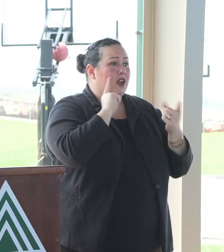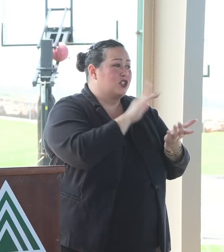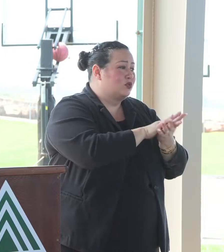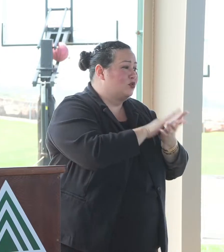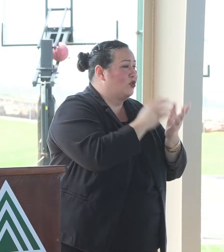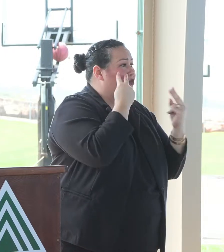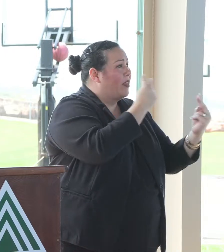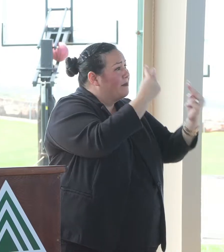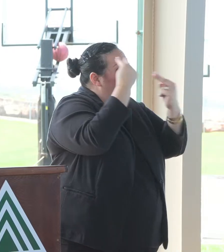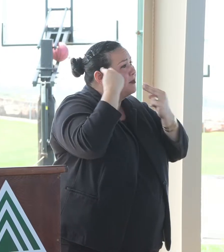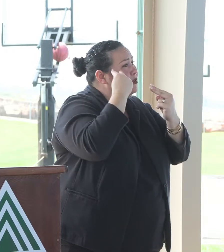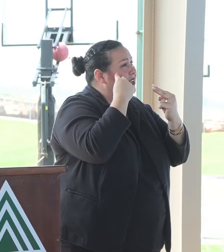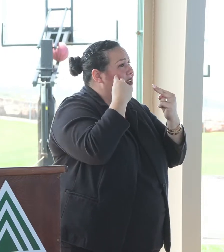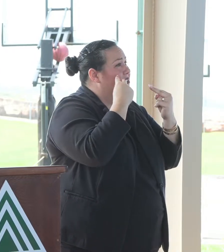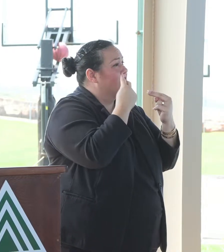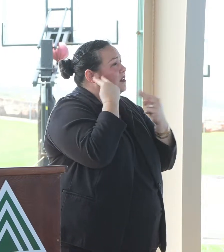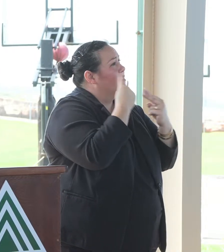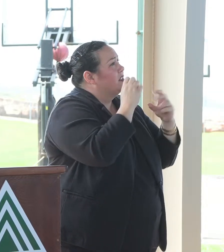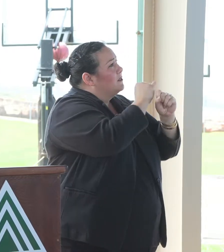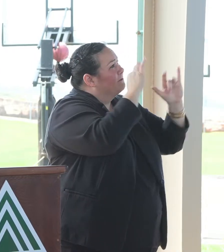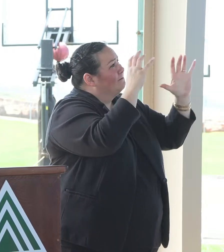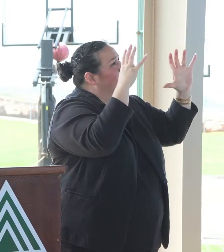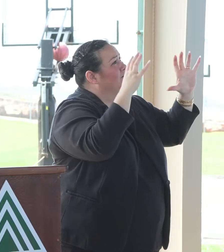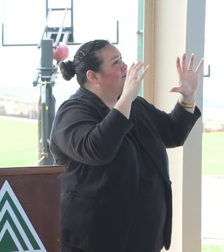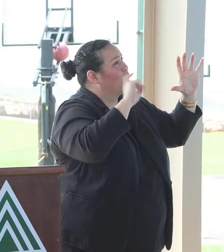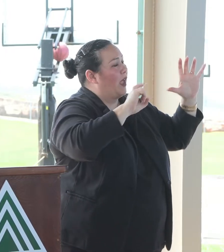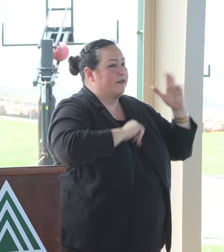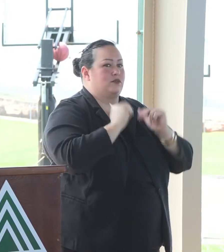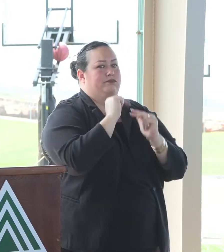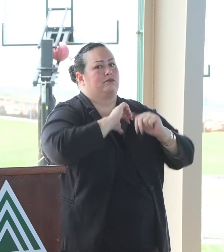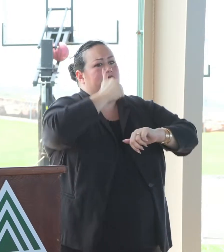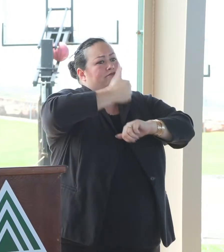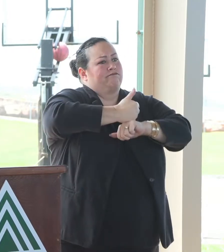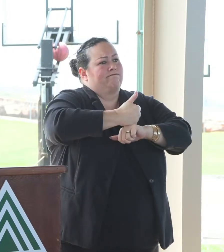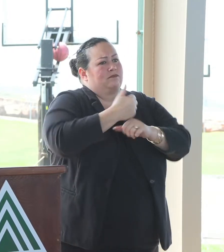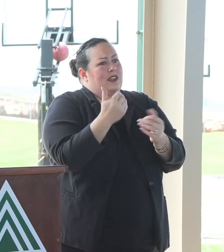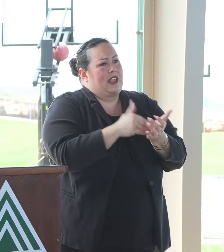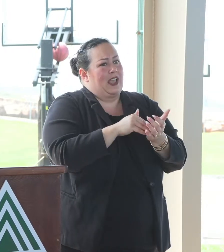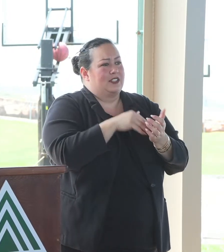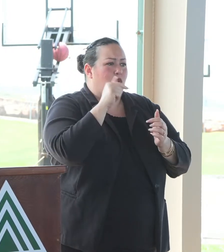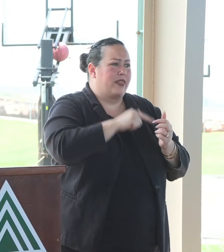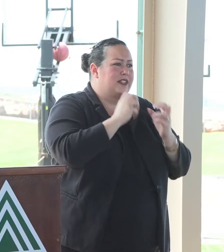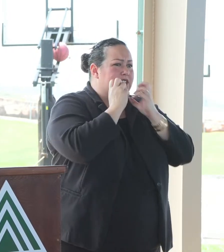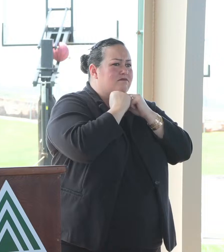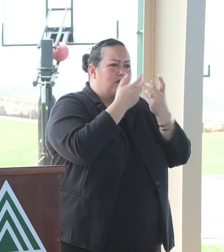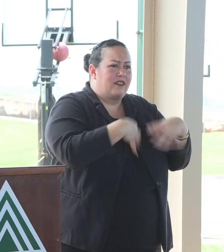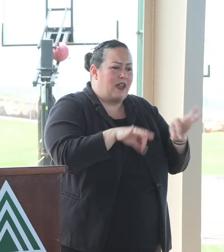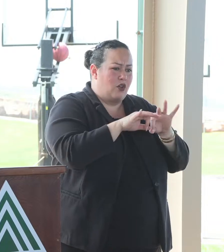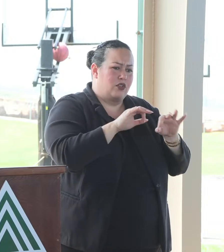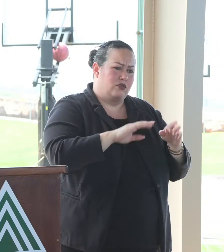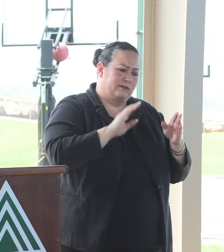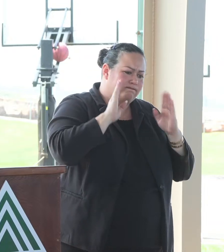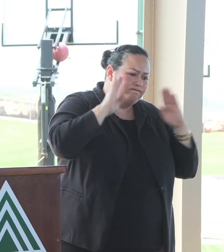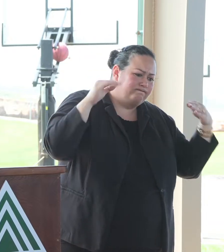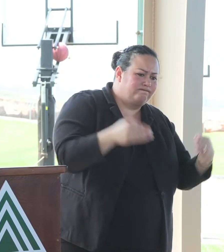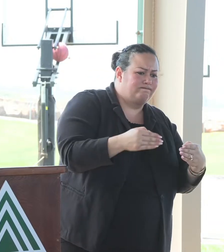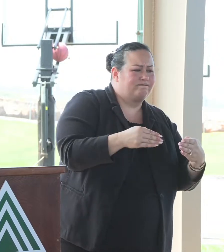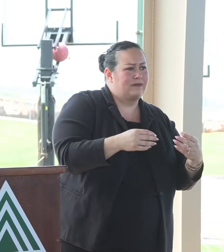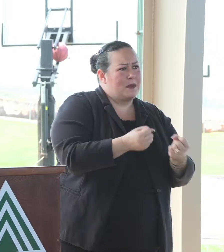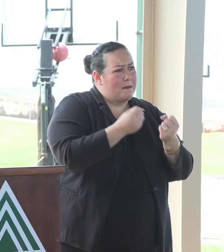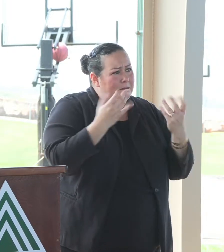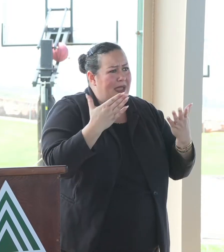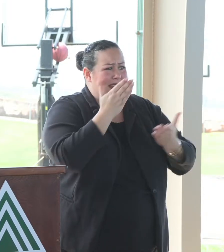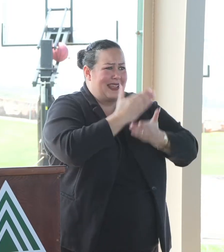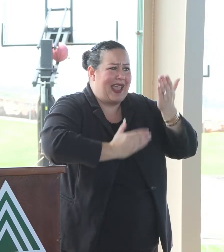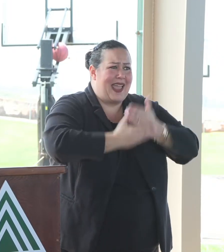memories, we had to rebuild. So this is the value that we decided to fix upon, La Lima, which means many hands